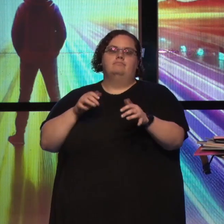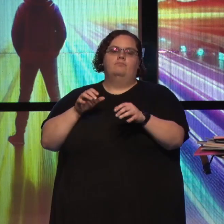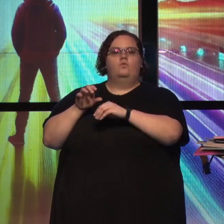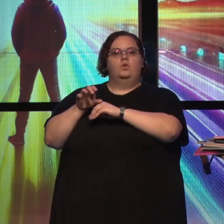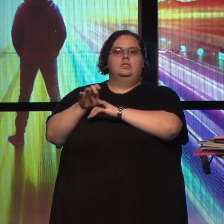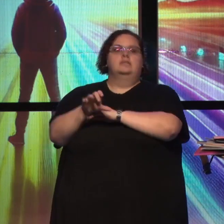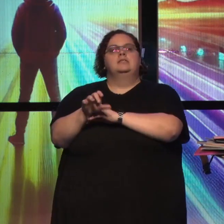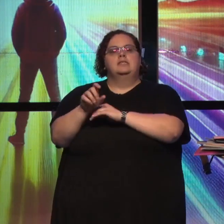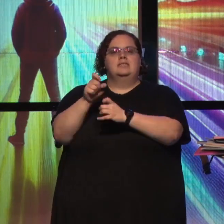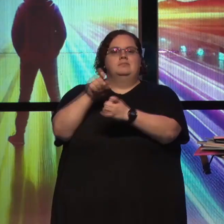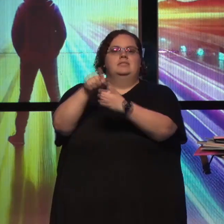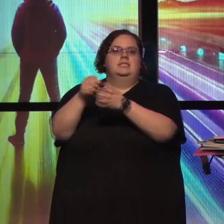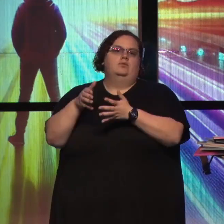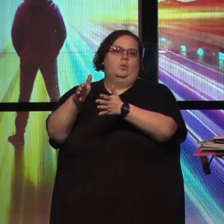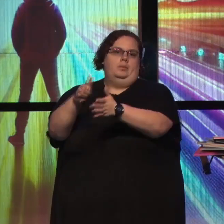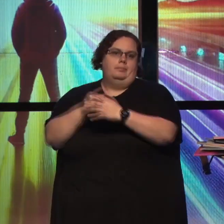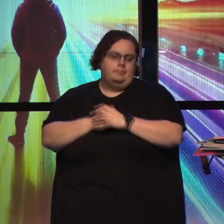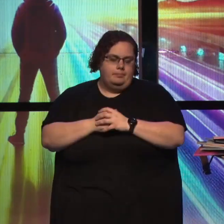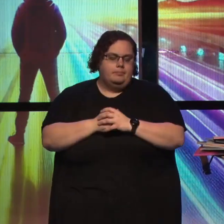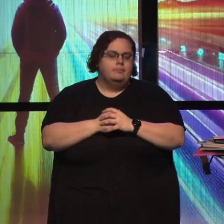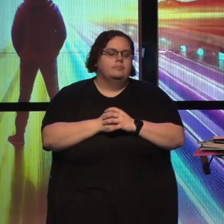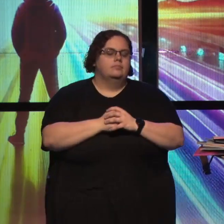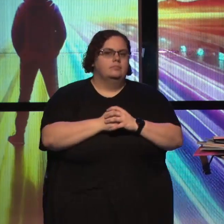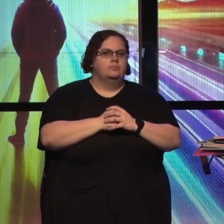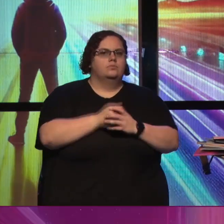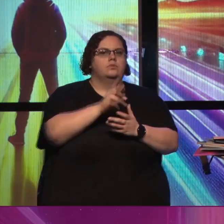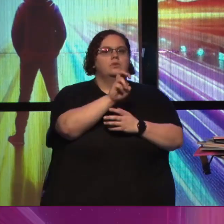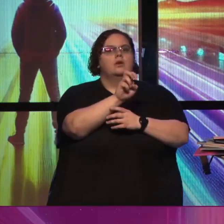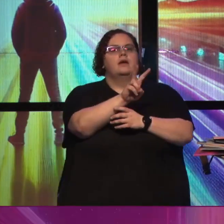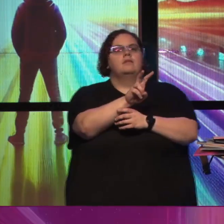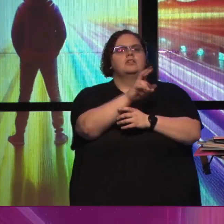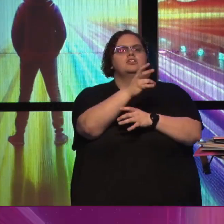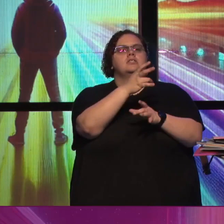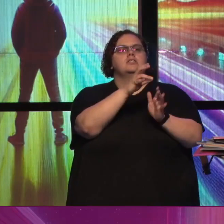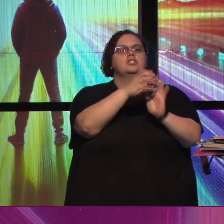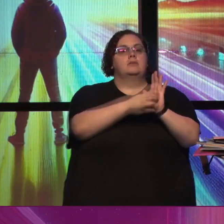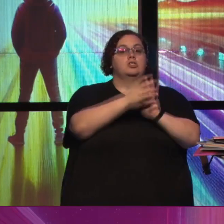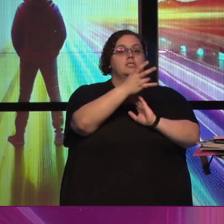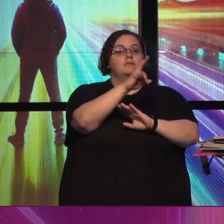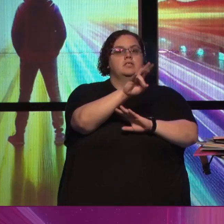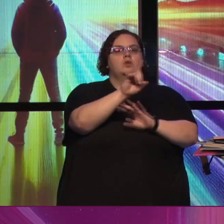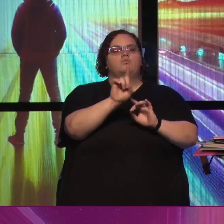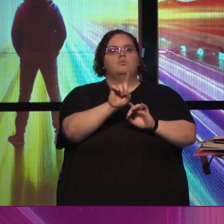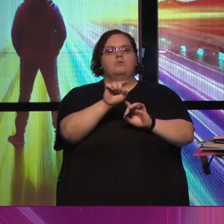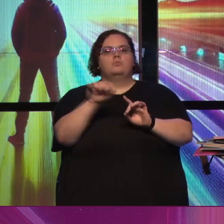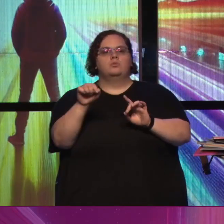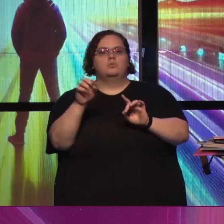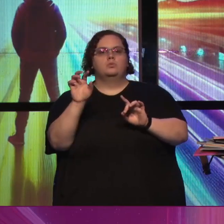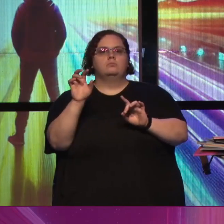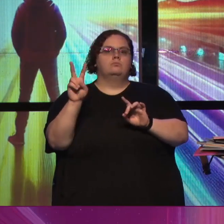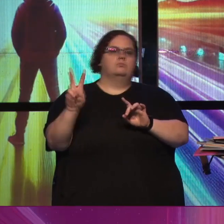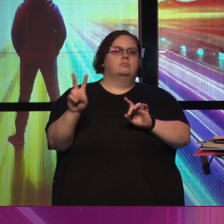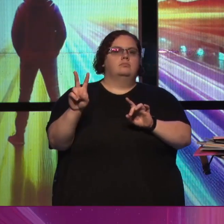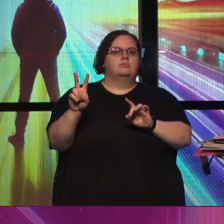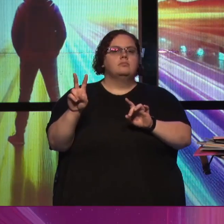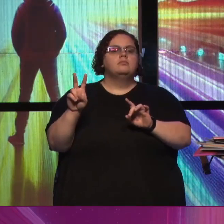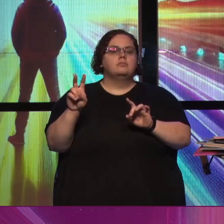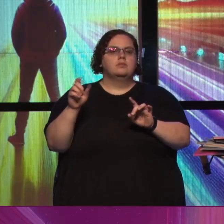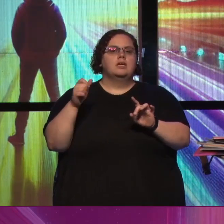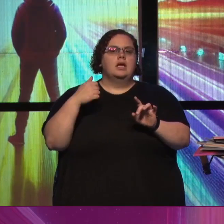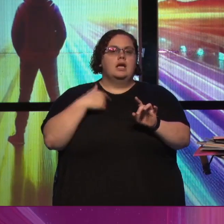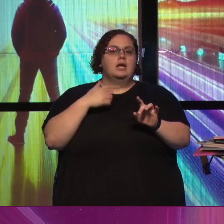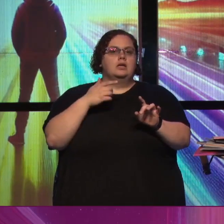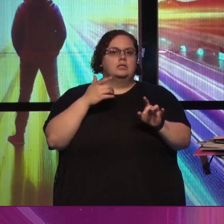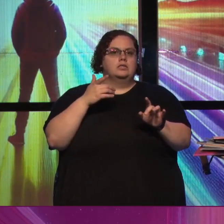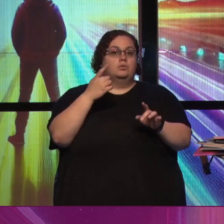No matter what. So Revelation 17, 1 through 10 is John's theme verse for understanding Team Dragon. It says that one of the 7 angels who had